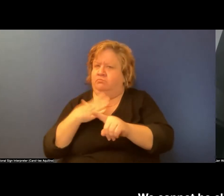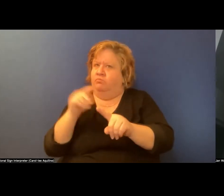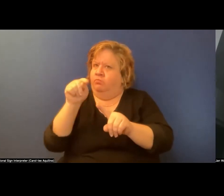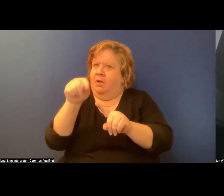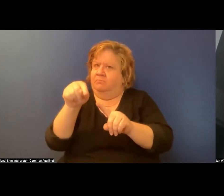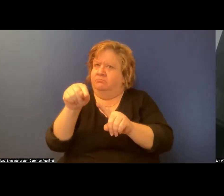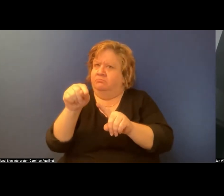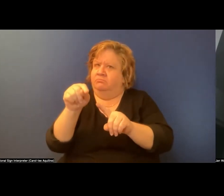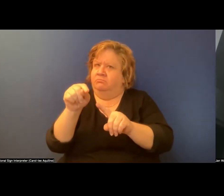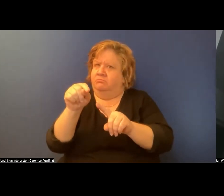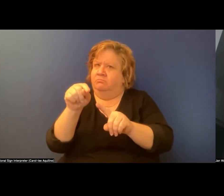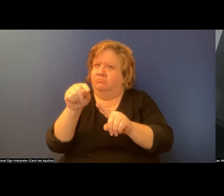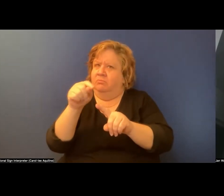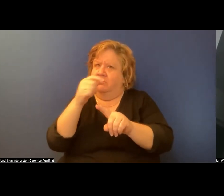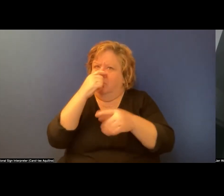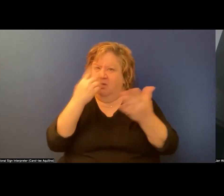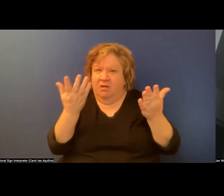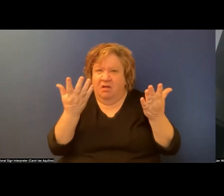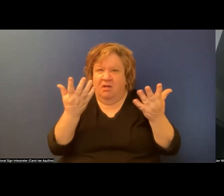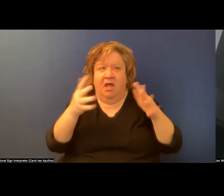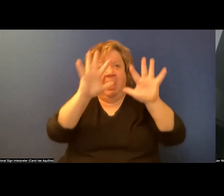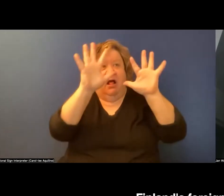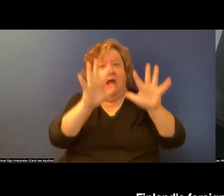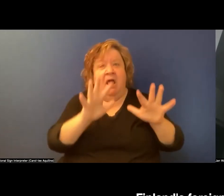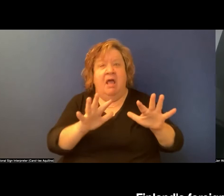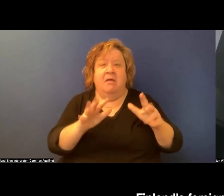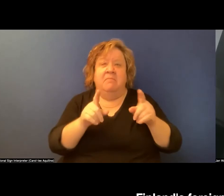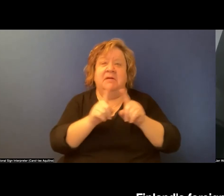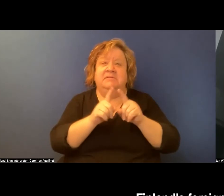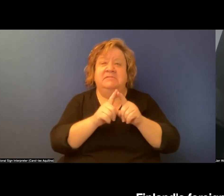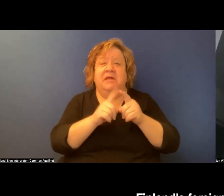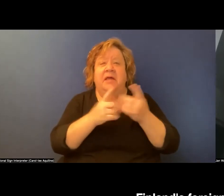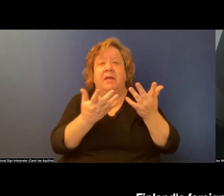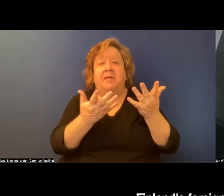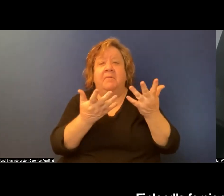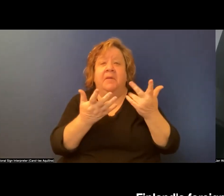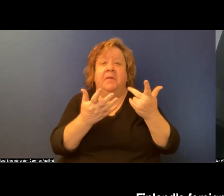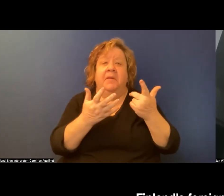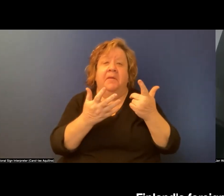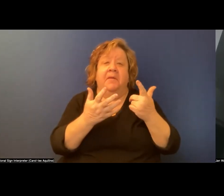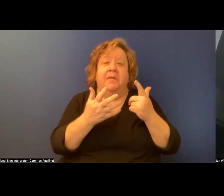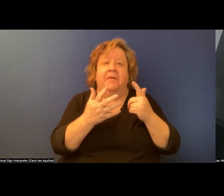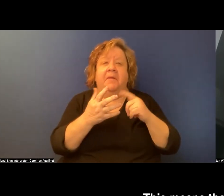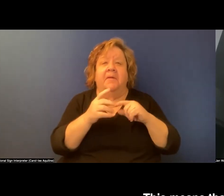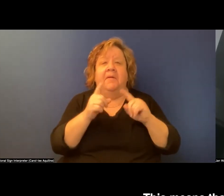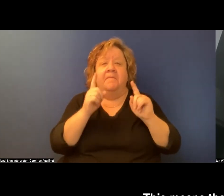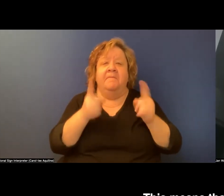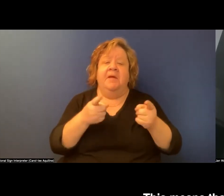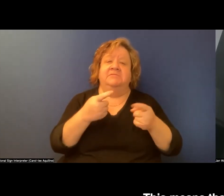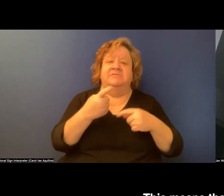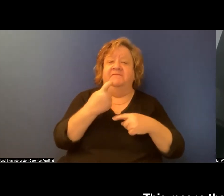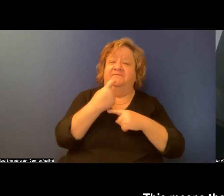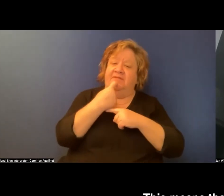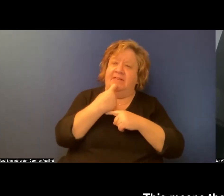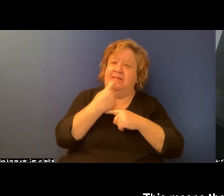in Finland. We need to be climate neutral globally. Finland's foreign and security policy is human rights based. This means that